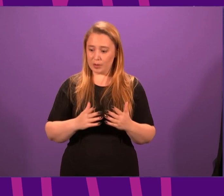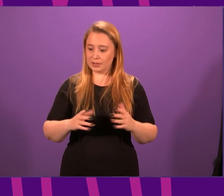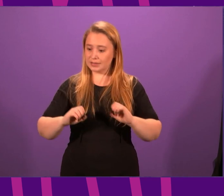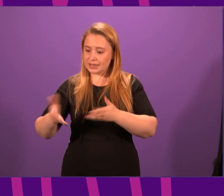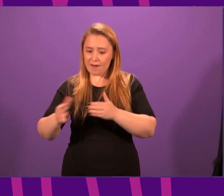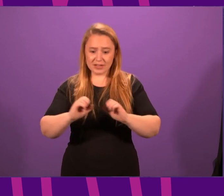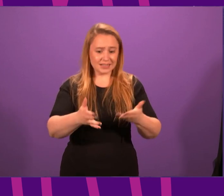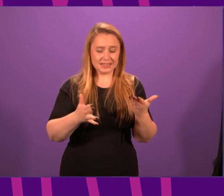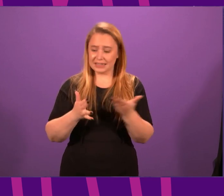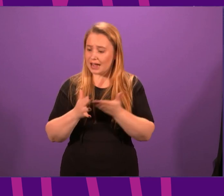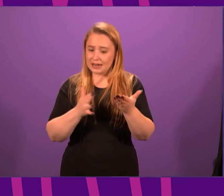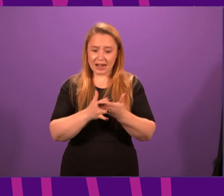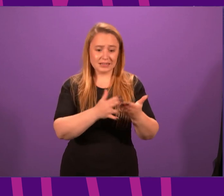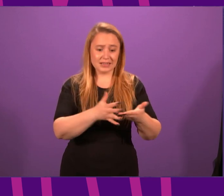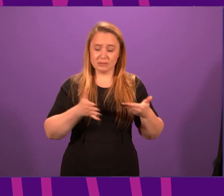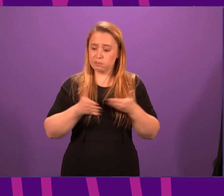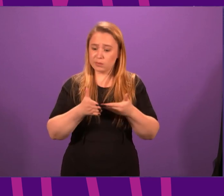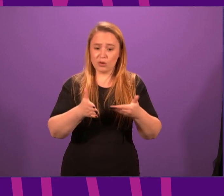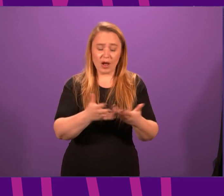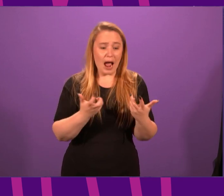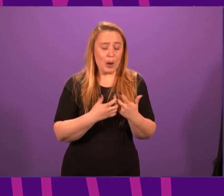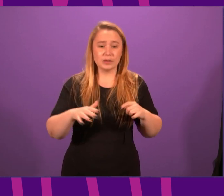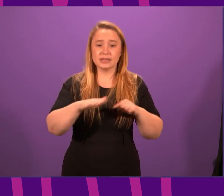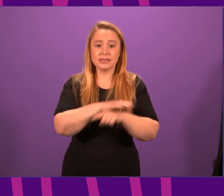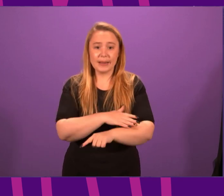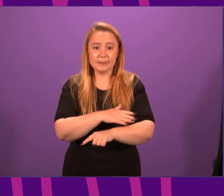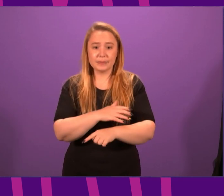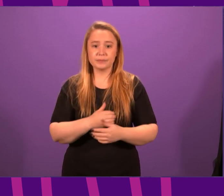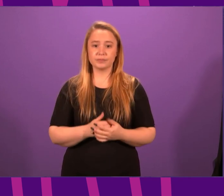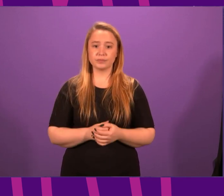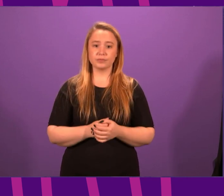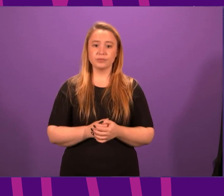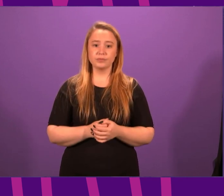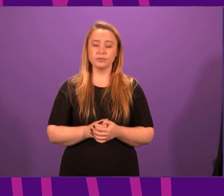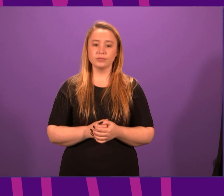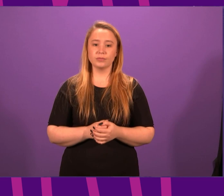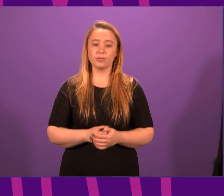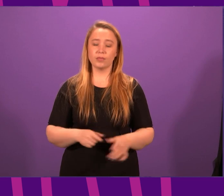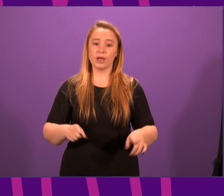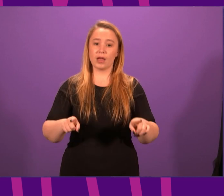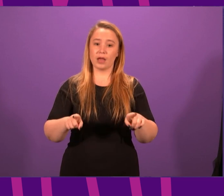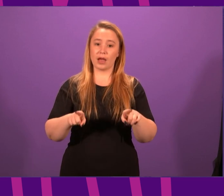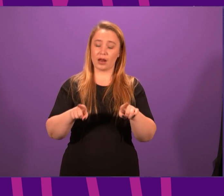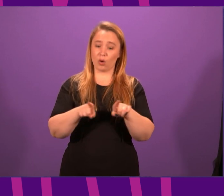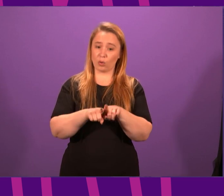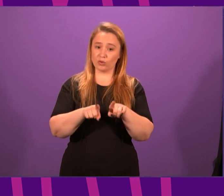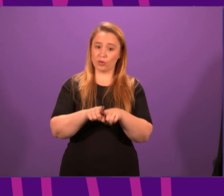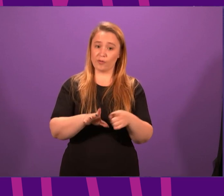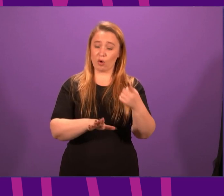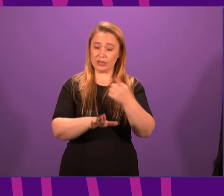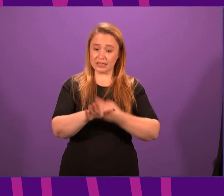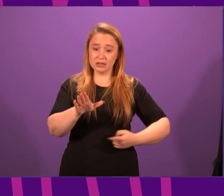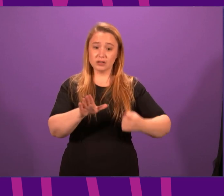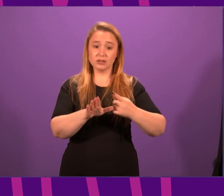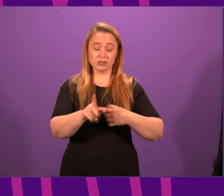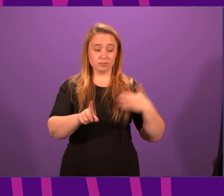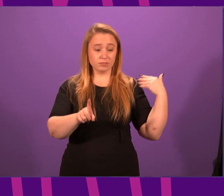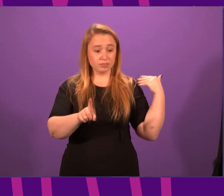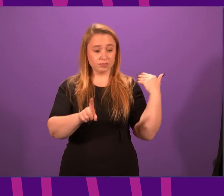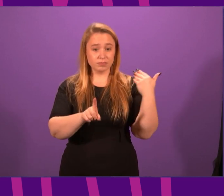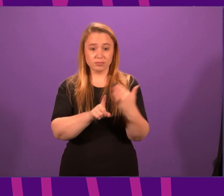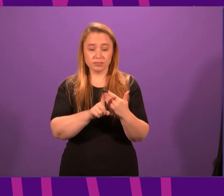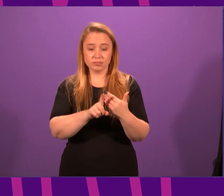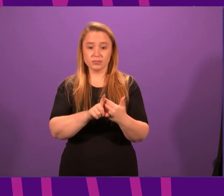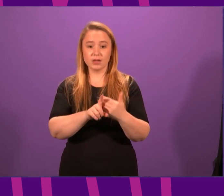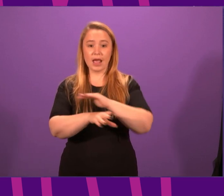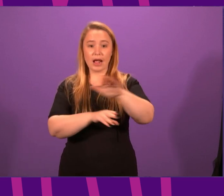vital support and means of escape. And on top of years of exclusion and austerity, Inclusion Scotland